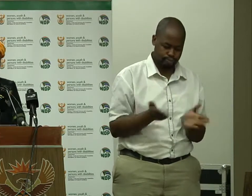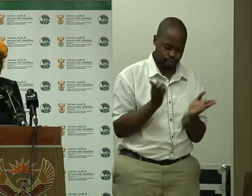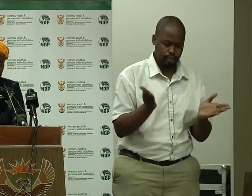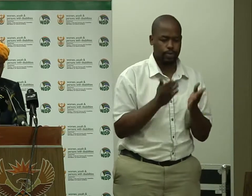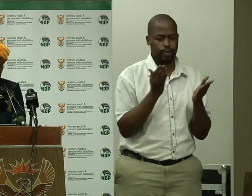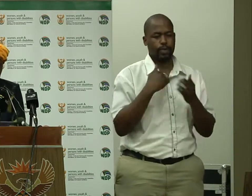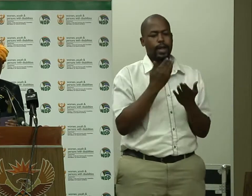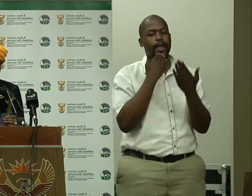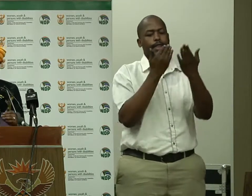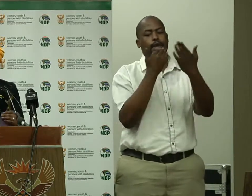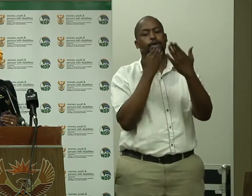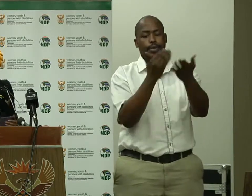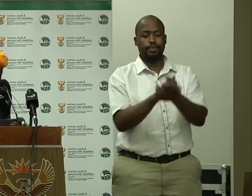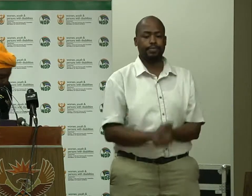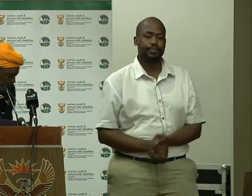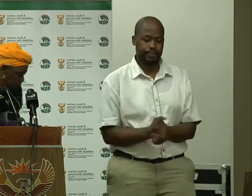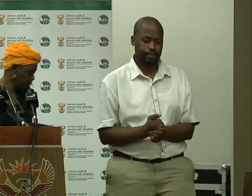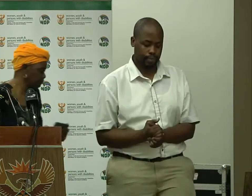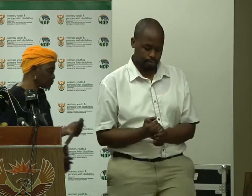very much.